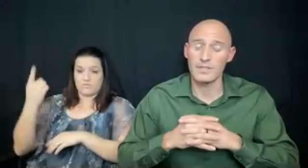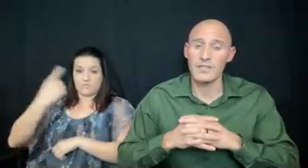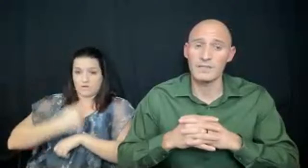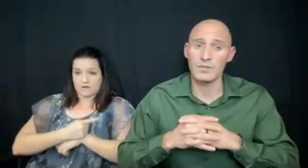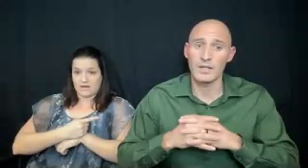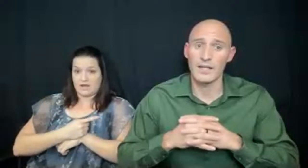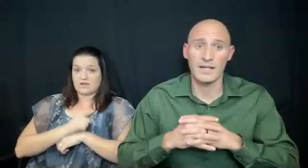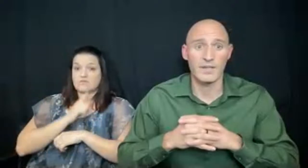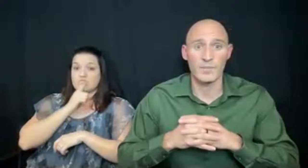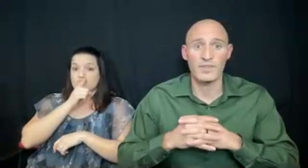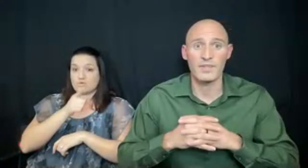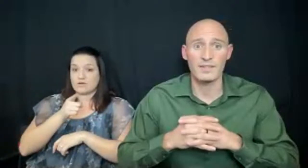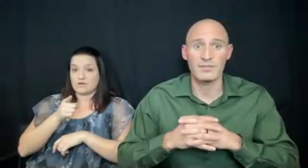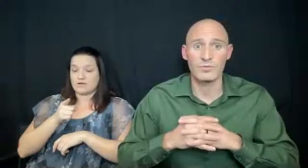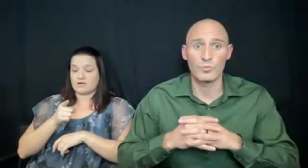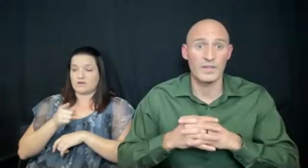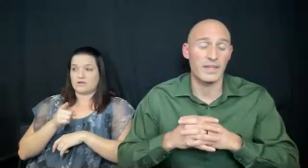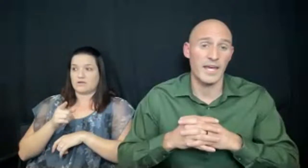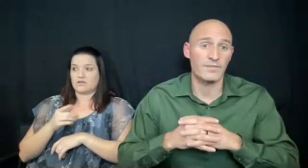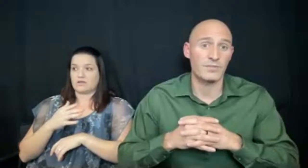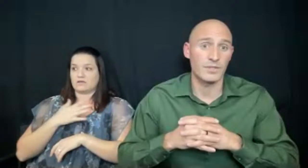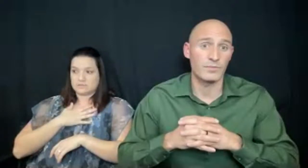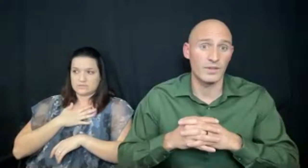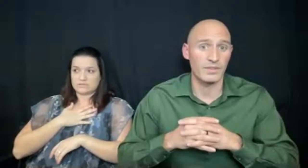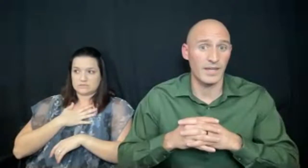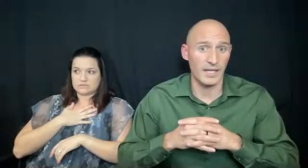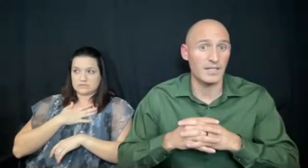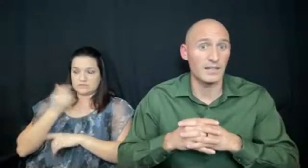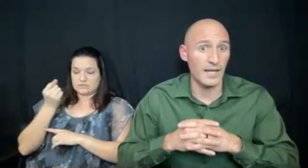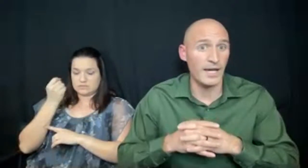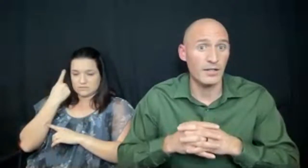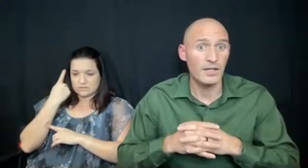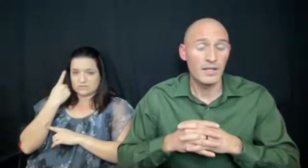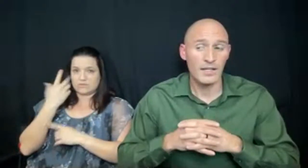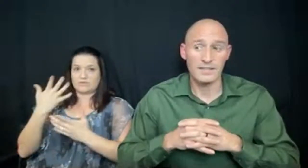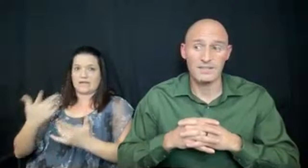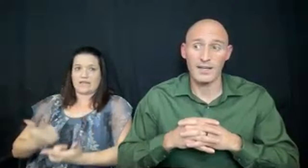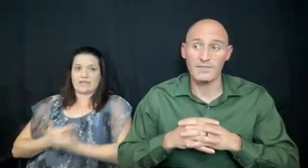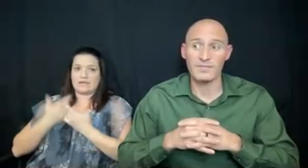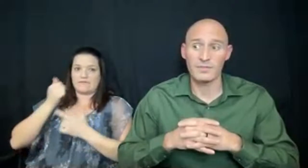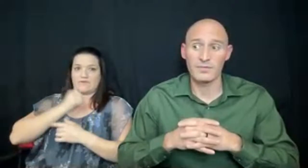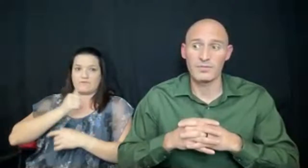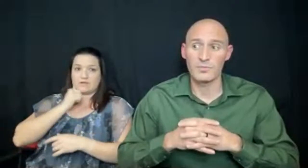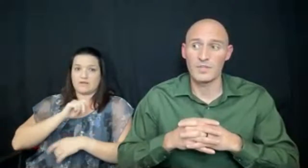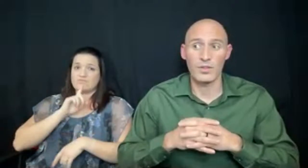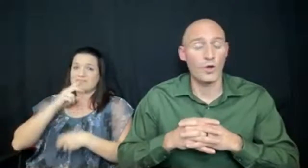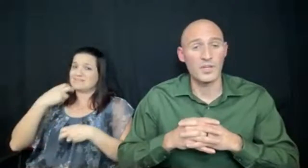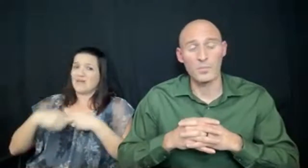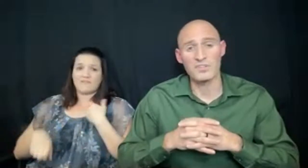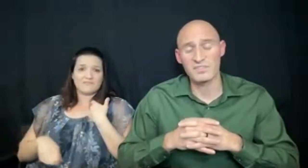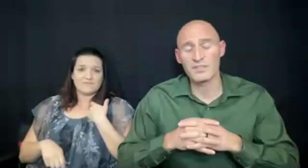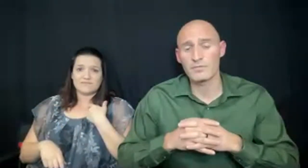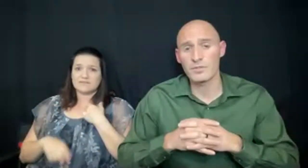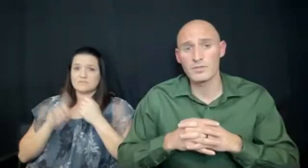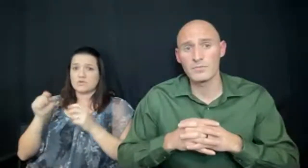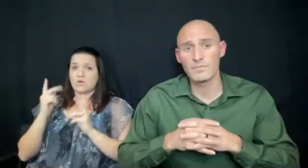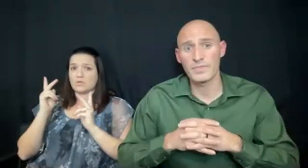give you a lot of empathy to what they have to live with day in and day out. It's tough to be the only person in the room